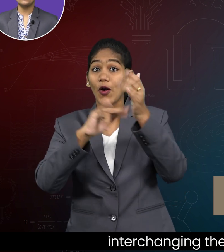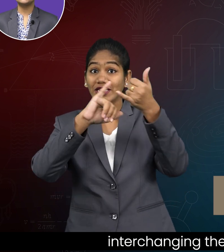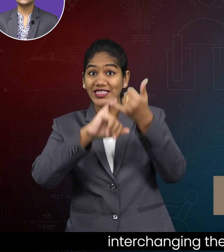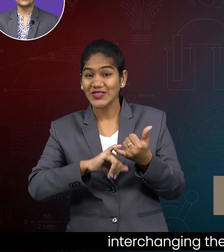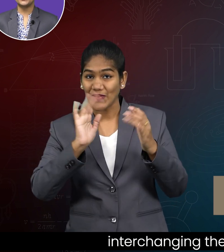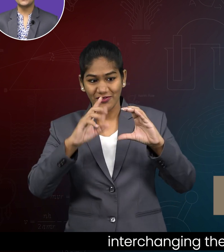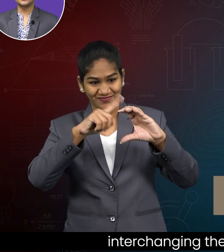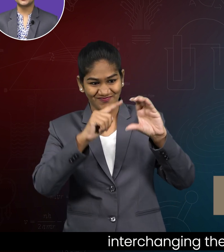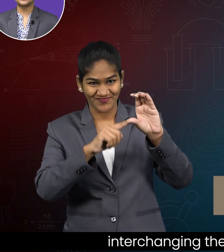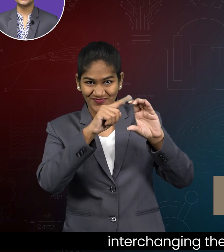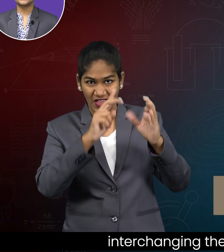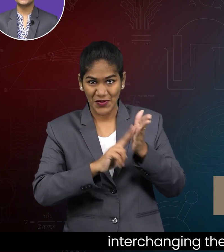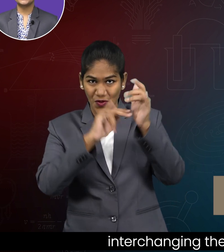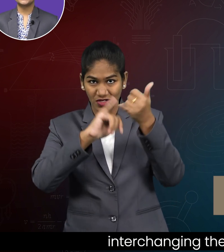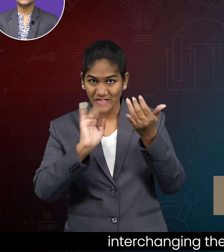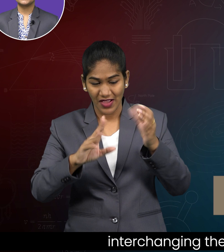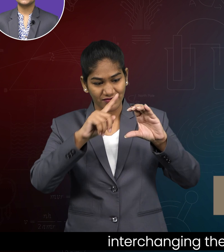two poles of the magnet.